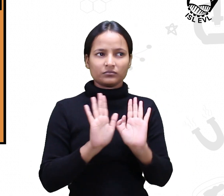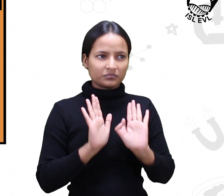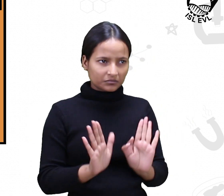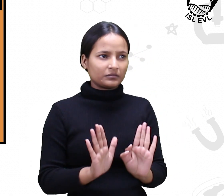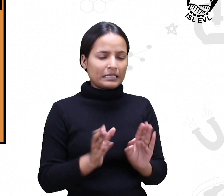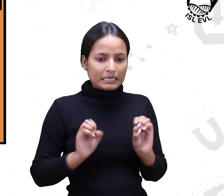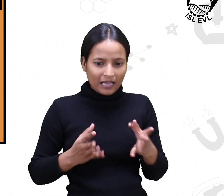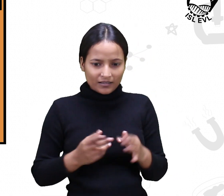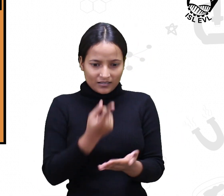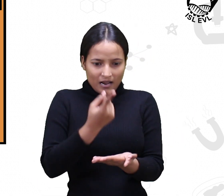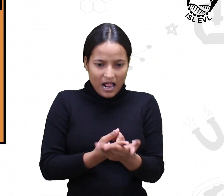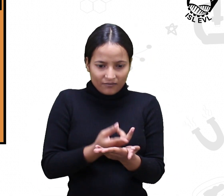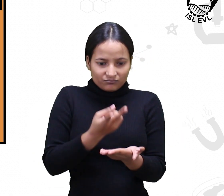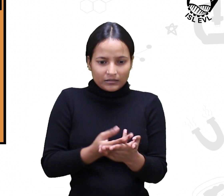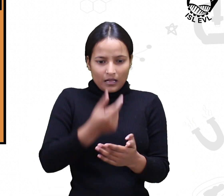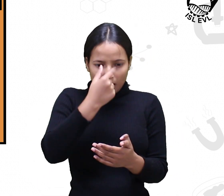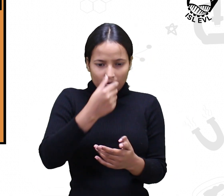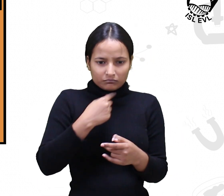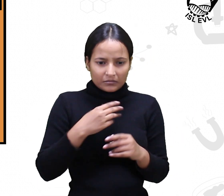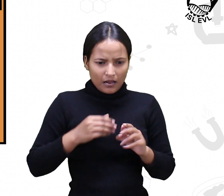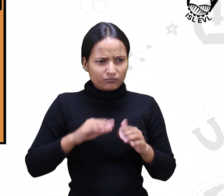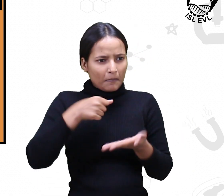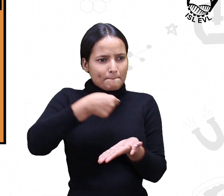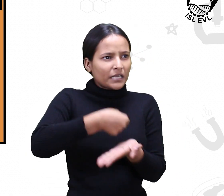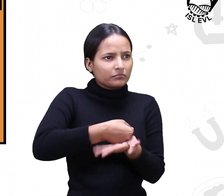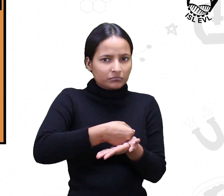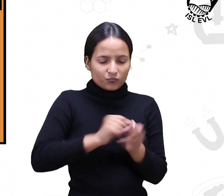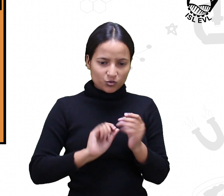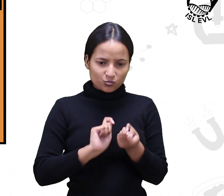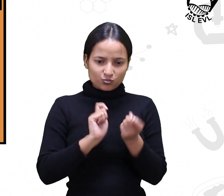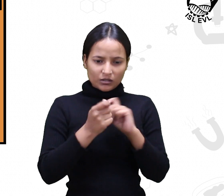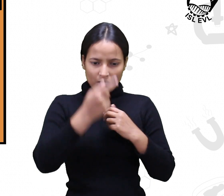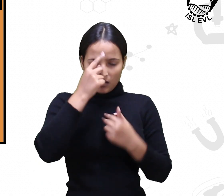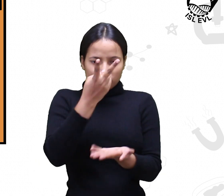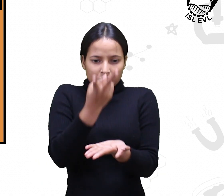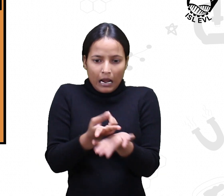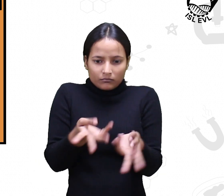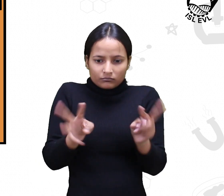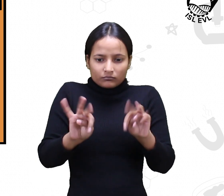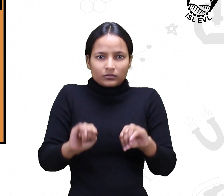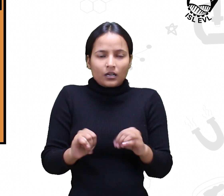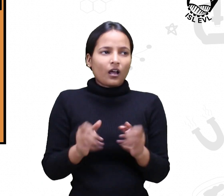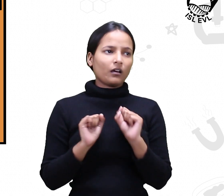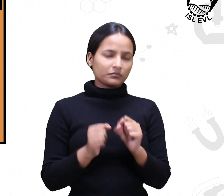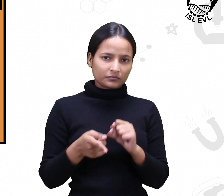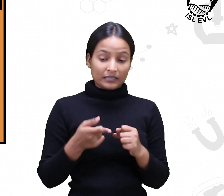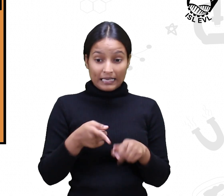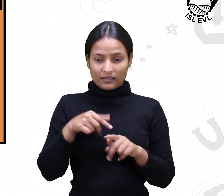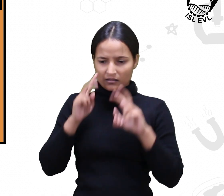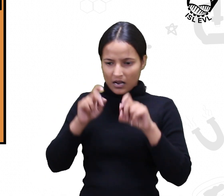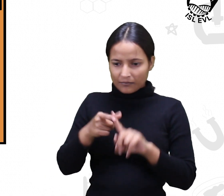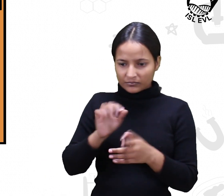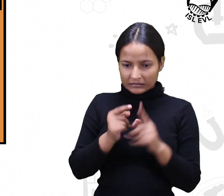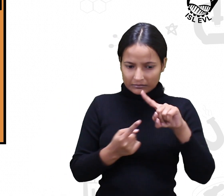the army, so again starting with the need, right, this, I think this has built my brand of science. This experience also made me, one, I